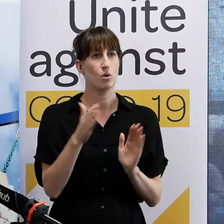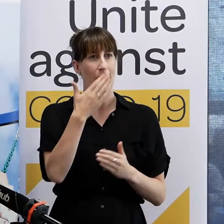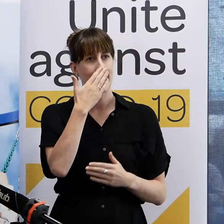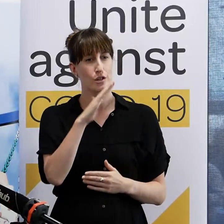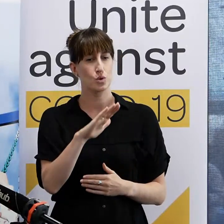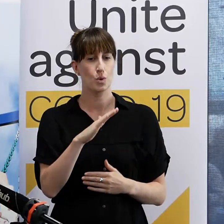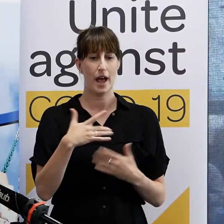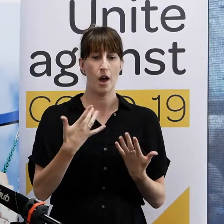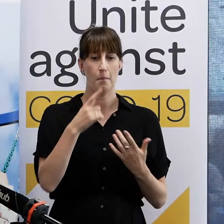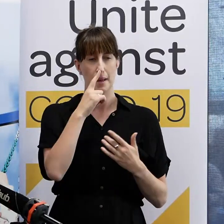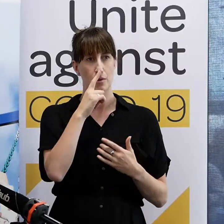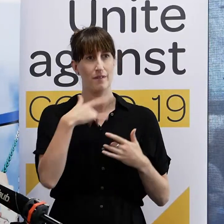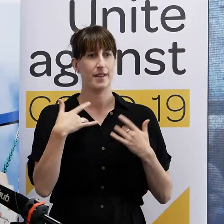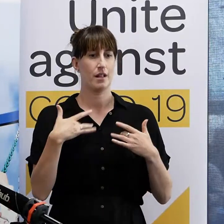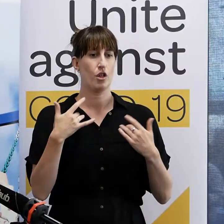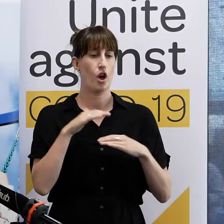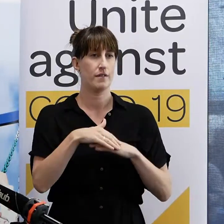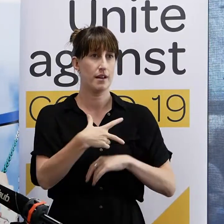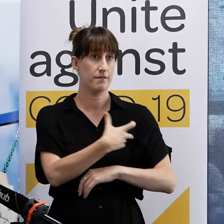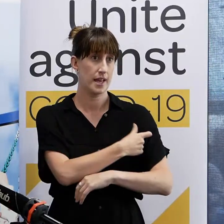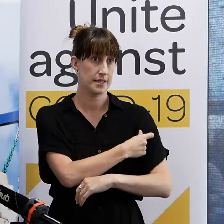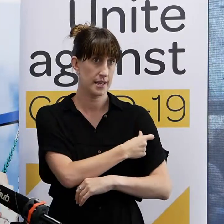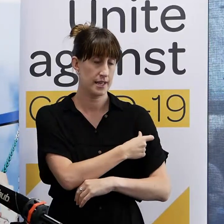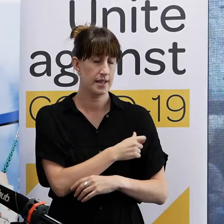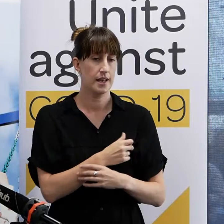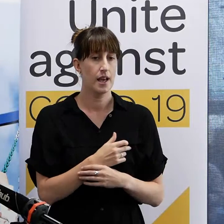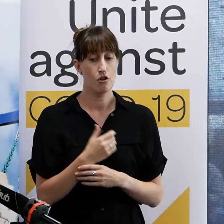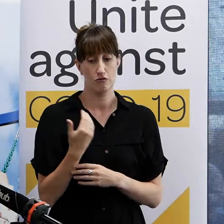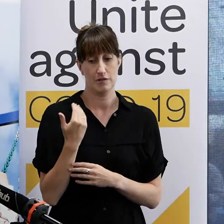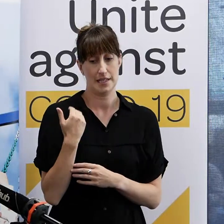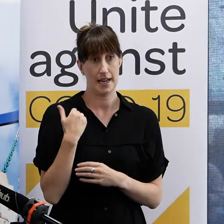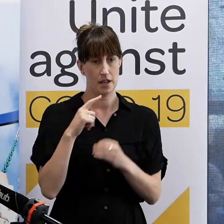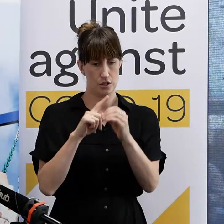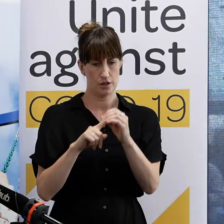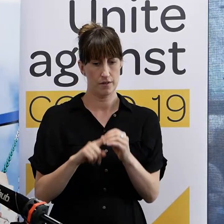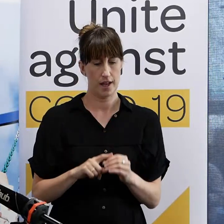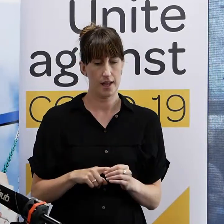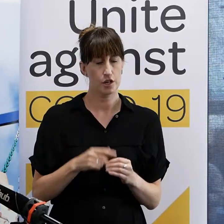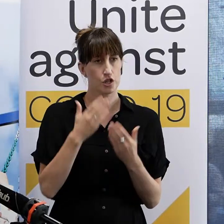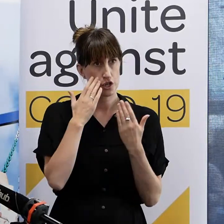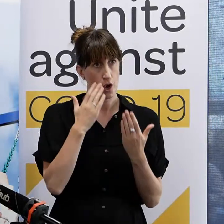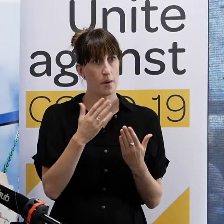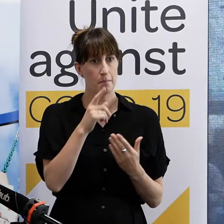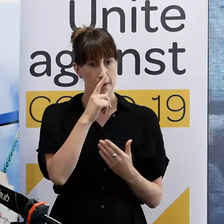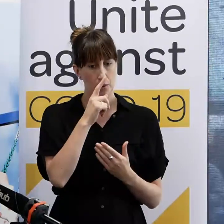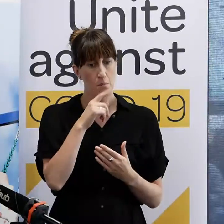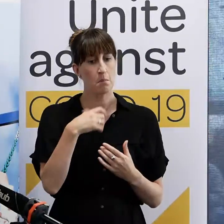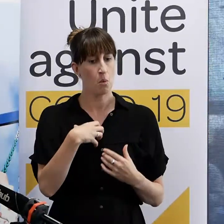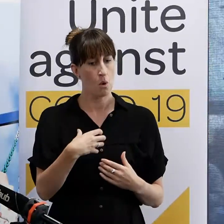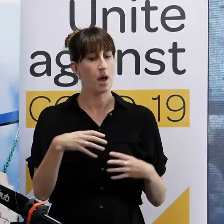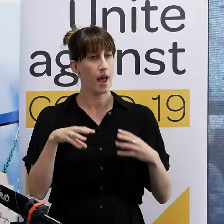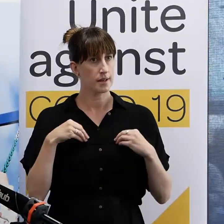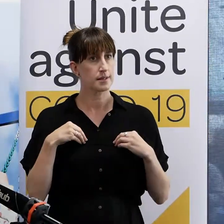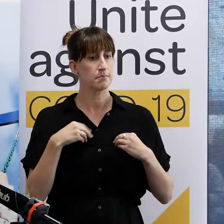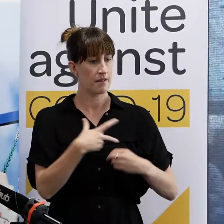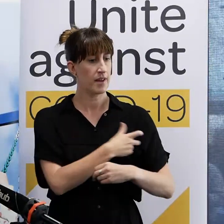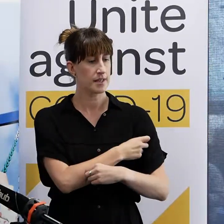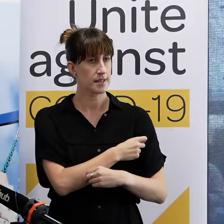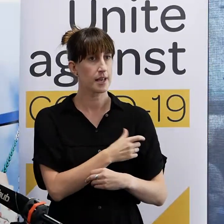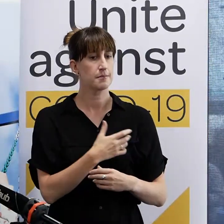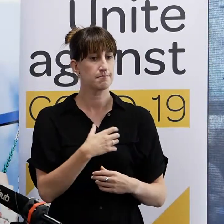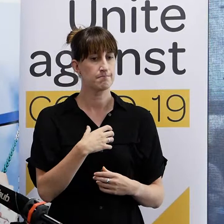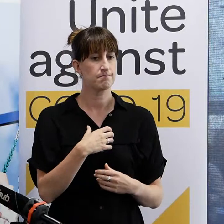towards the vaccine. And our most recent survey has shown an increase in vaccine acceptance, and that was across